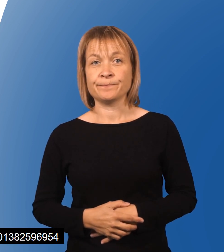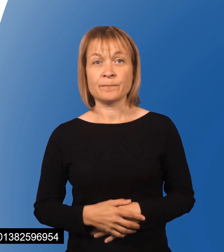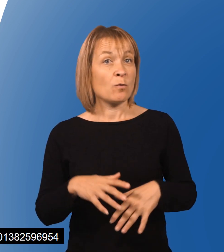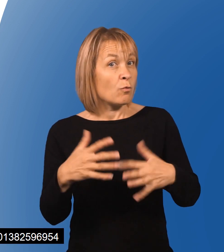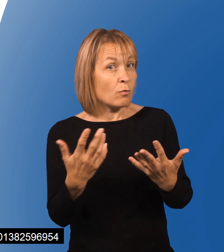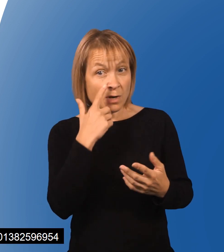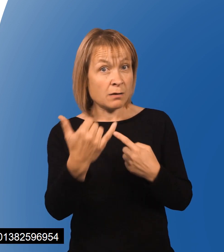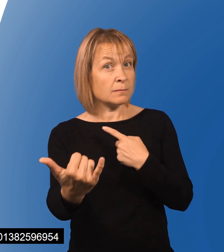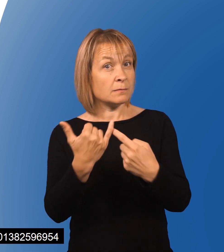or telephone